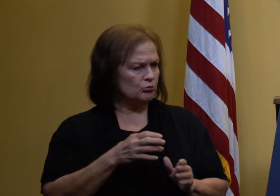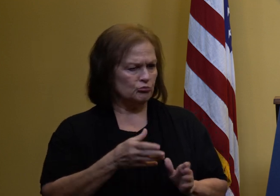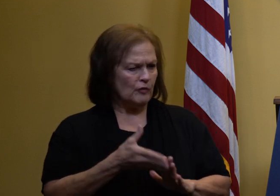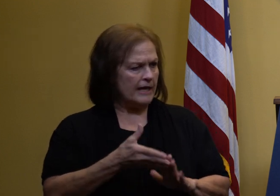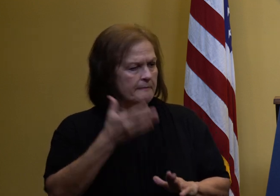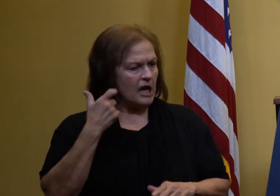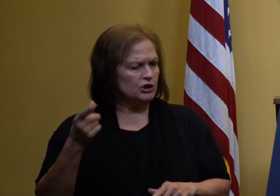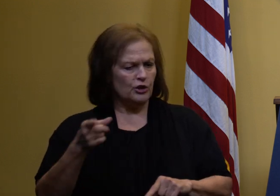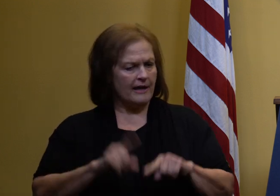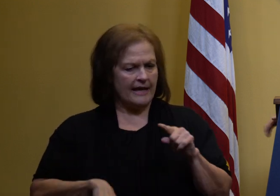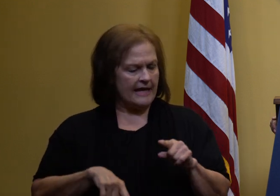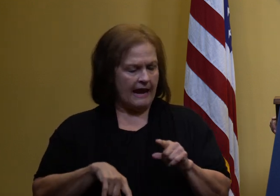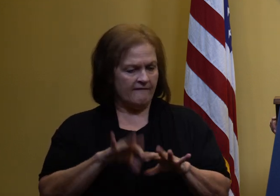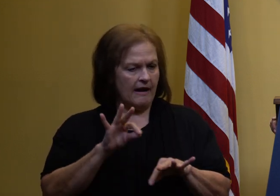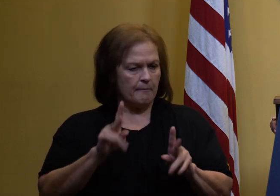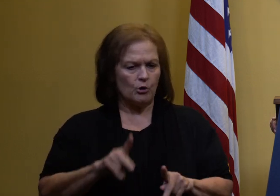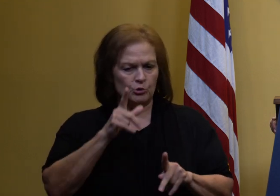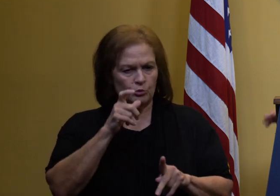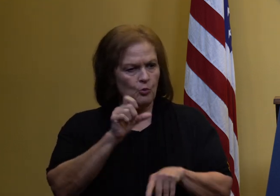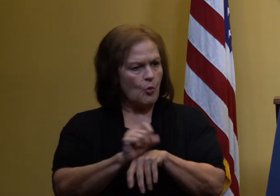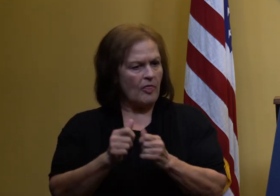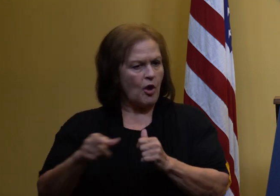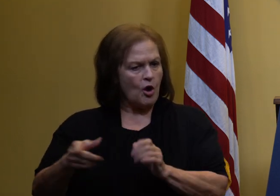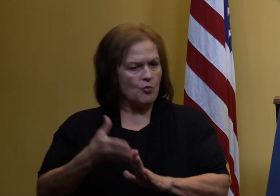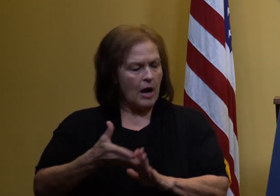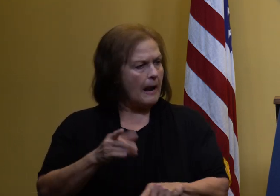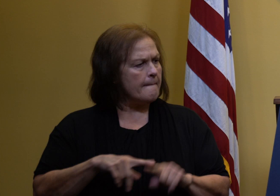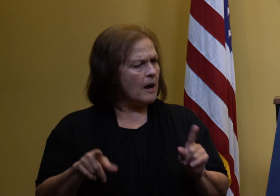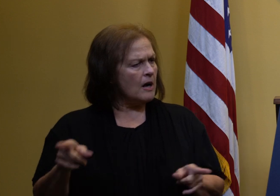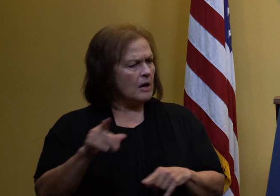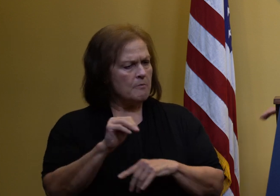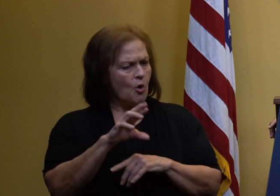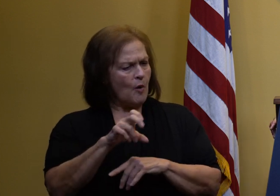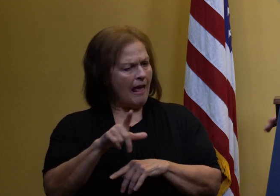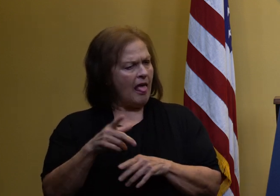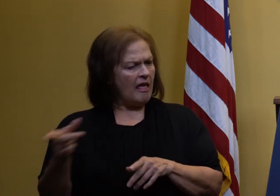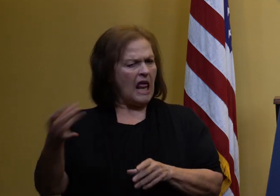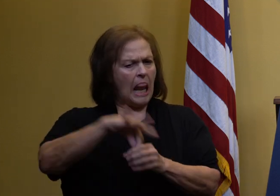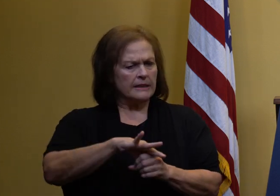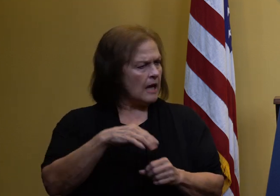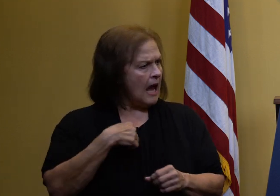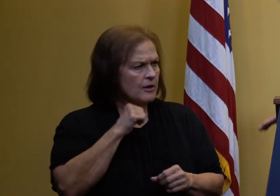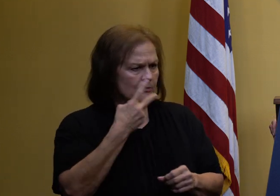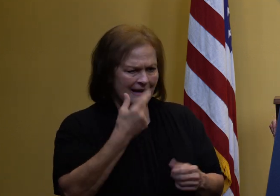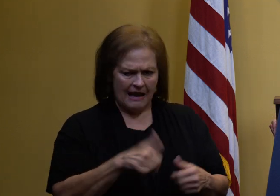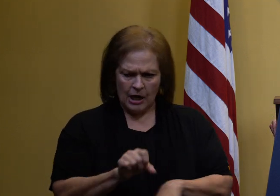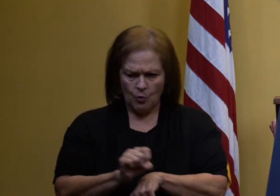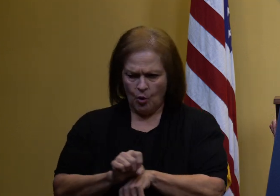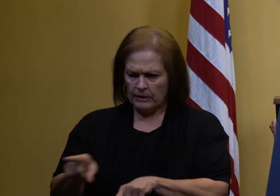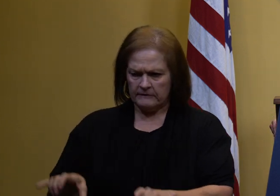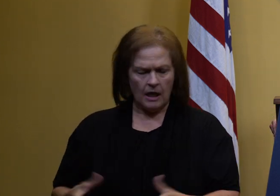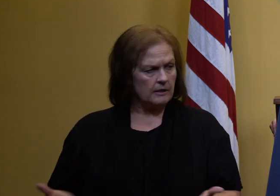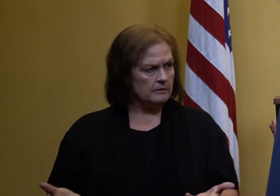herself to work with those who were in the running. But Morrell gets elected, and I don't see any work being done.